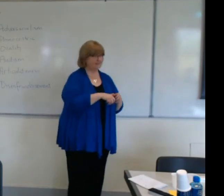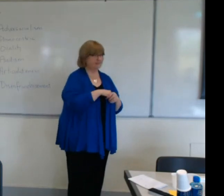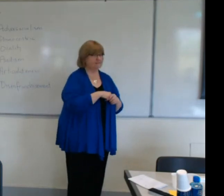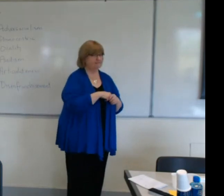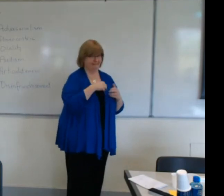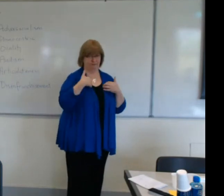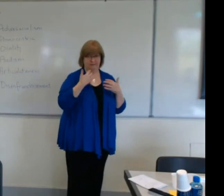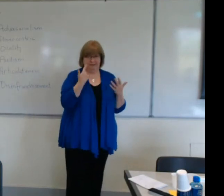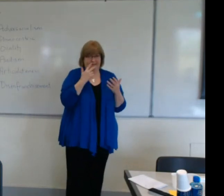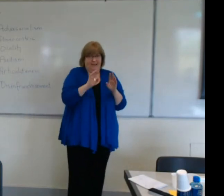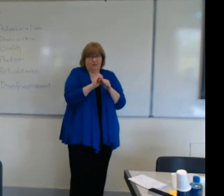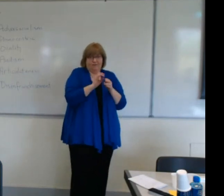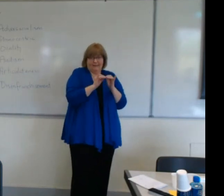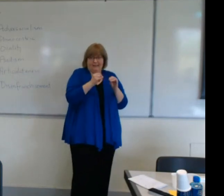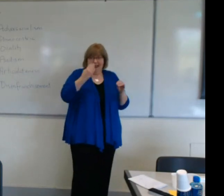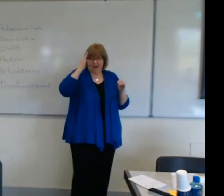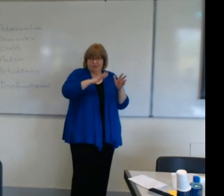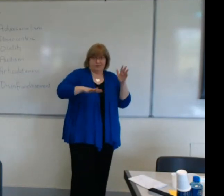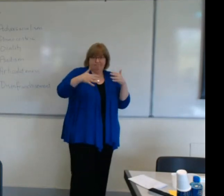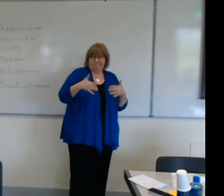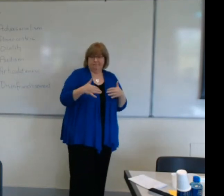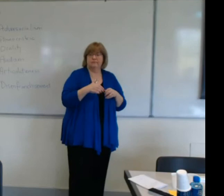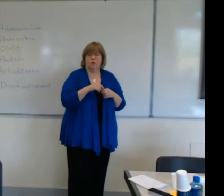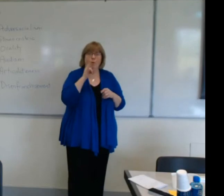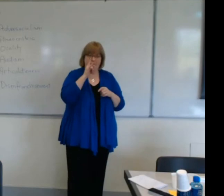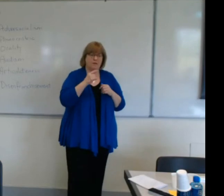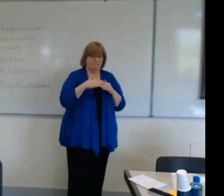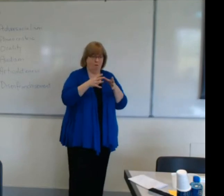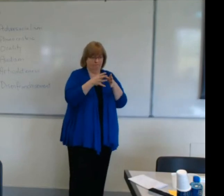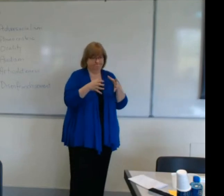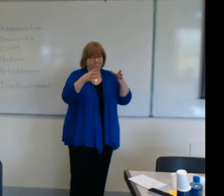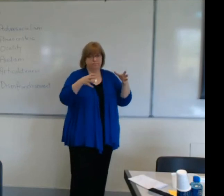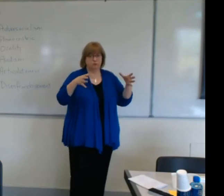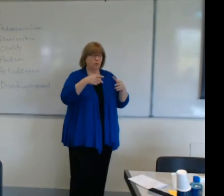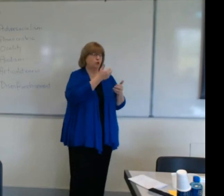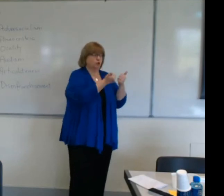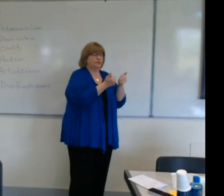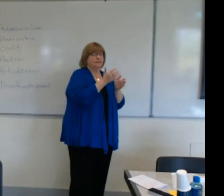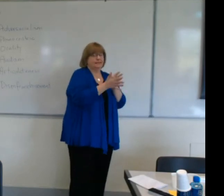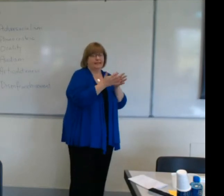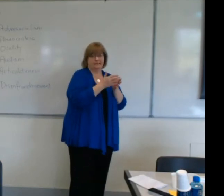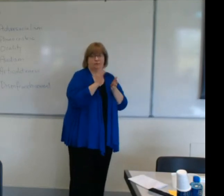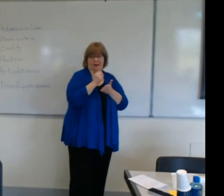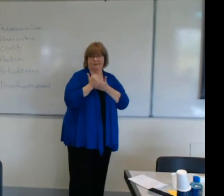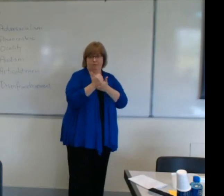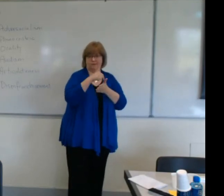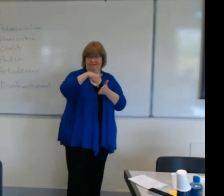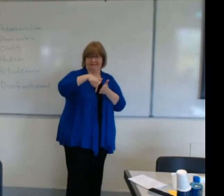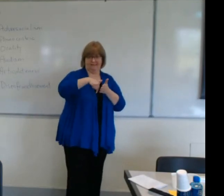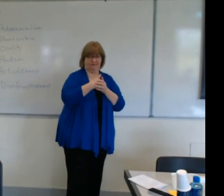work for the client here in Ireland because of the lack of deaf interpreters. So we are looking at